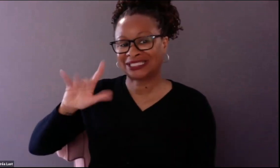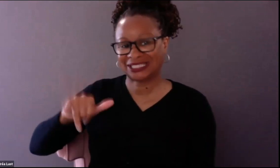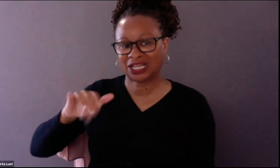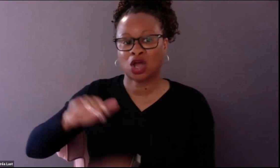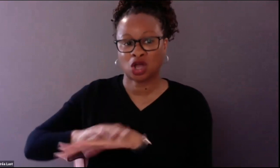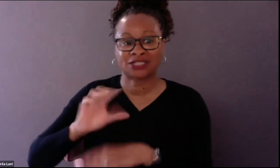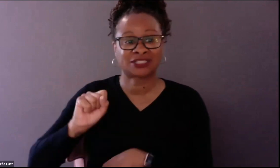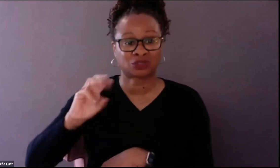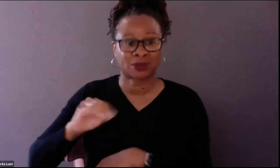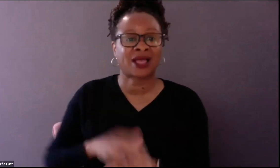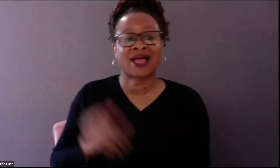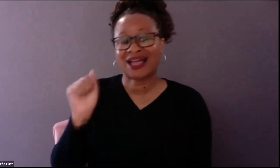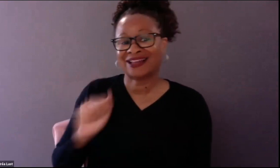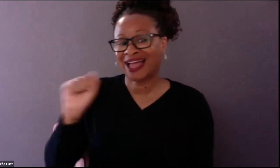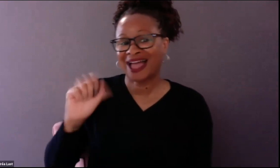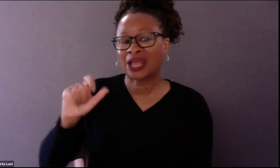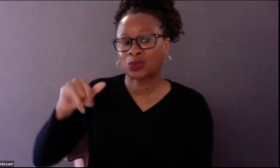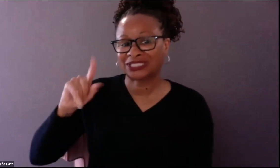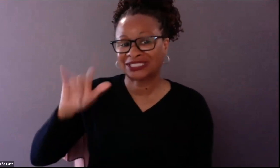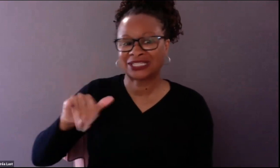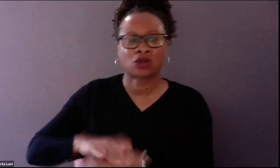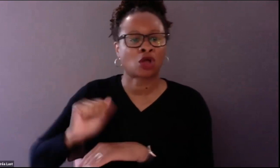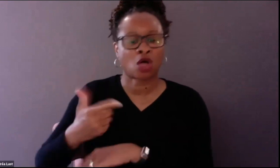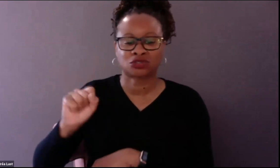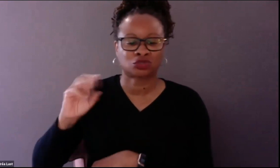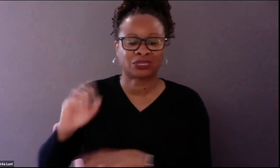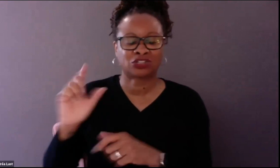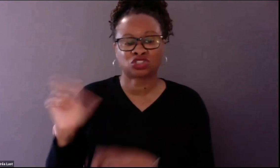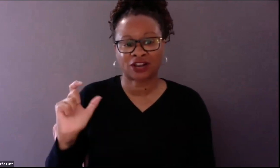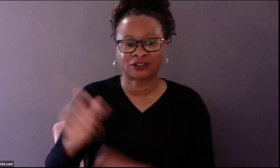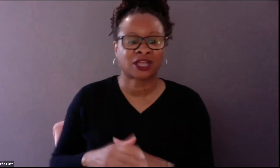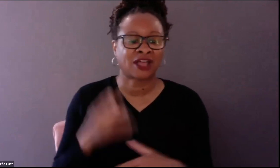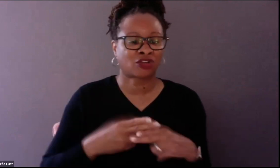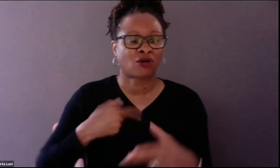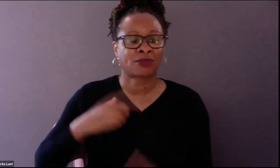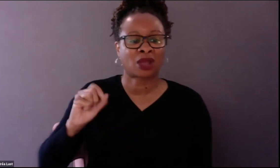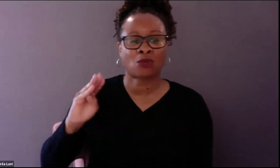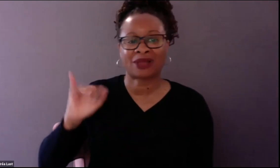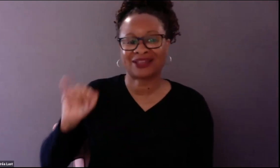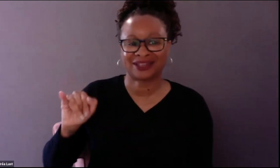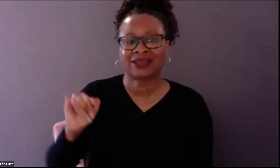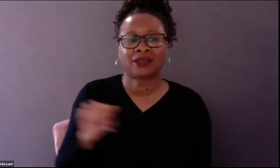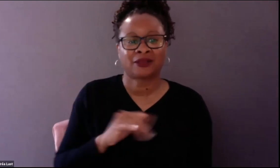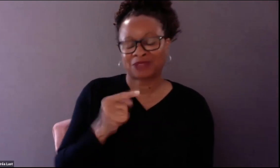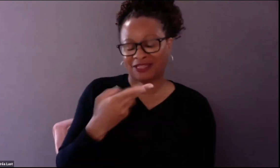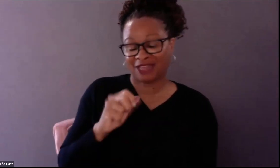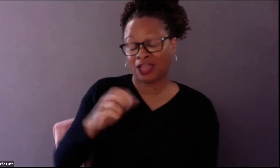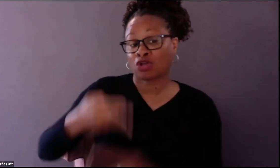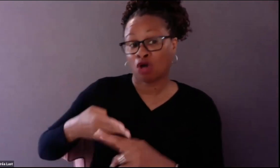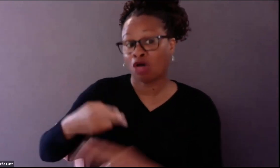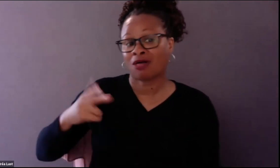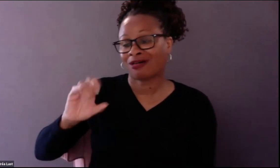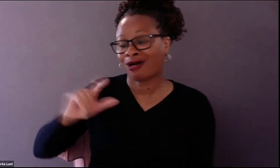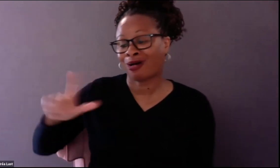Equiticity @Equiticity on all of the social channels. They call me Oboi, Twitter, Instagram, and